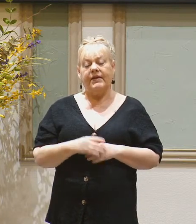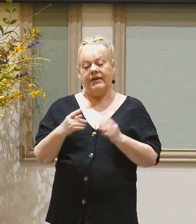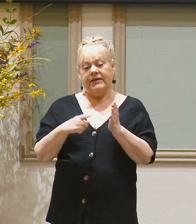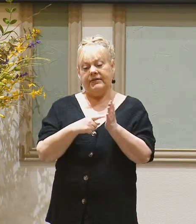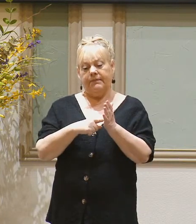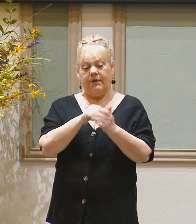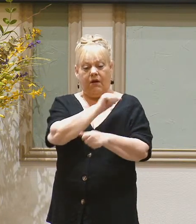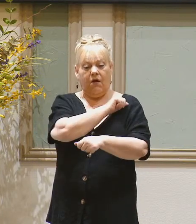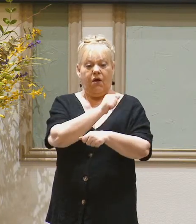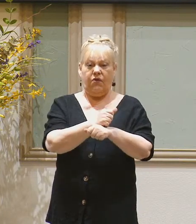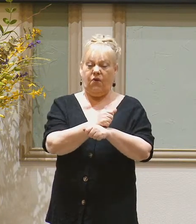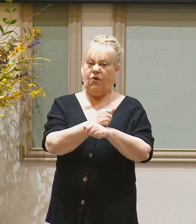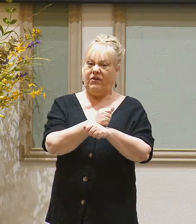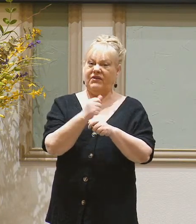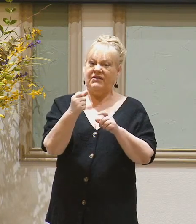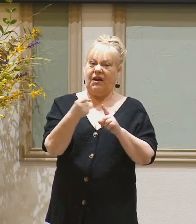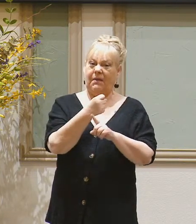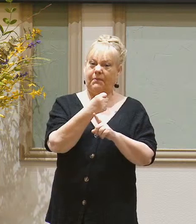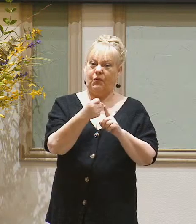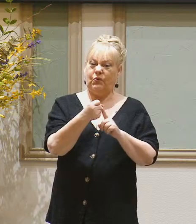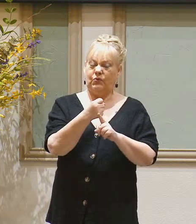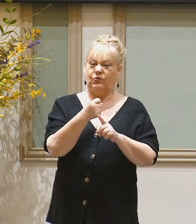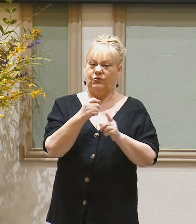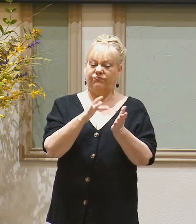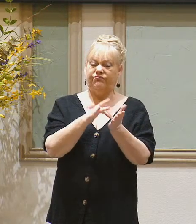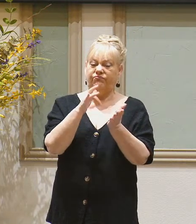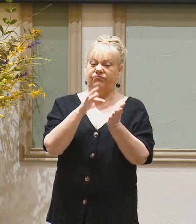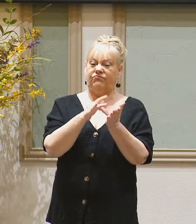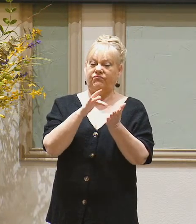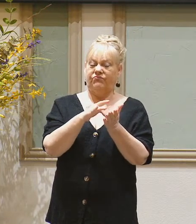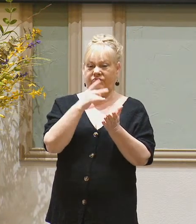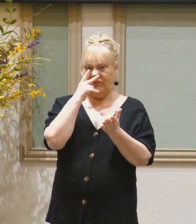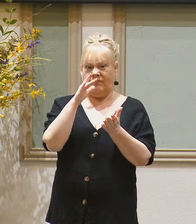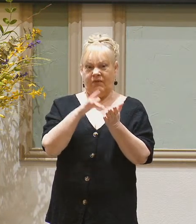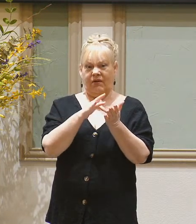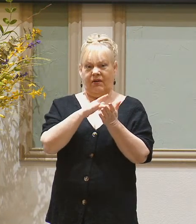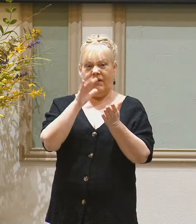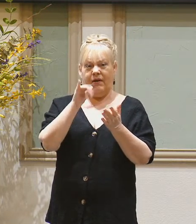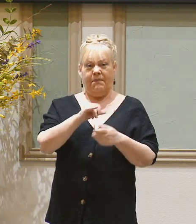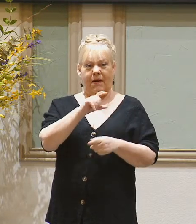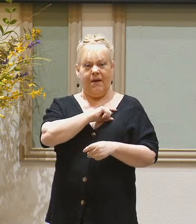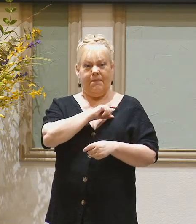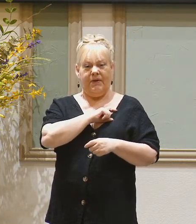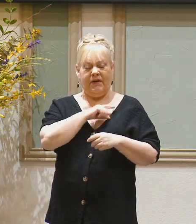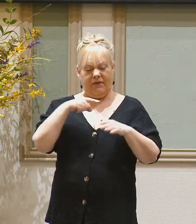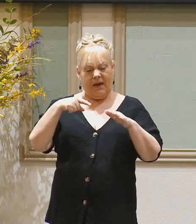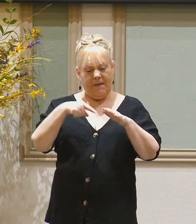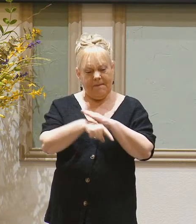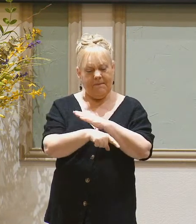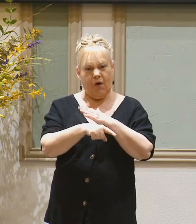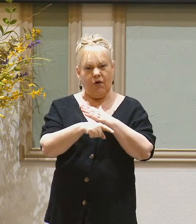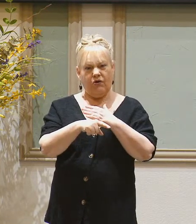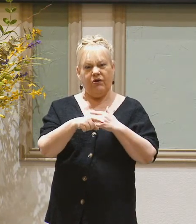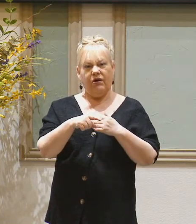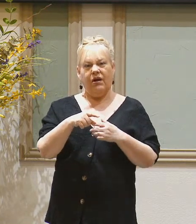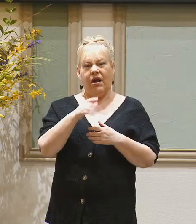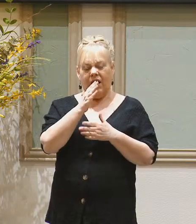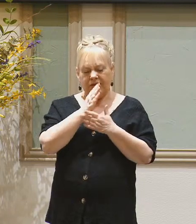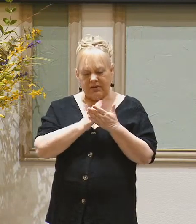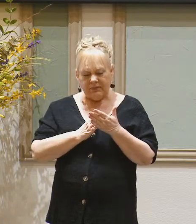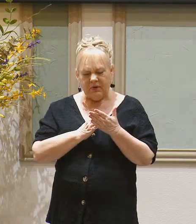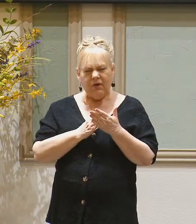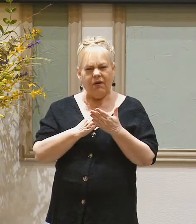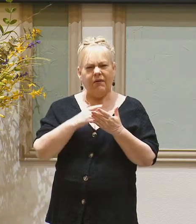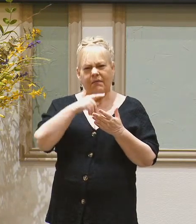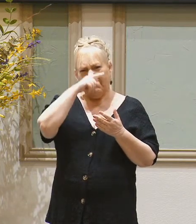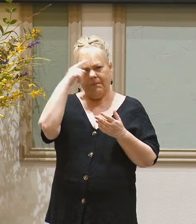Sometimes authority is abused, isn't it? Most recently, we saw authority abused by a rogue police officer who murdered a subdued,